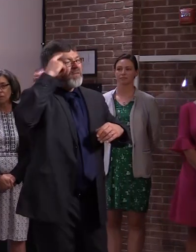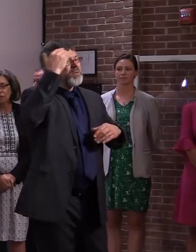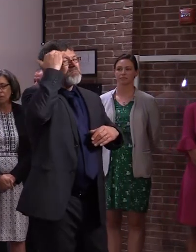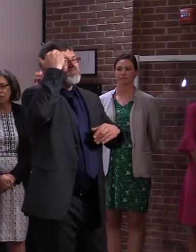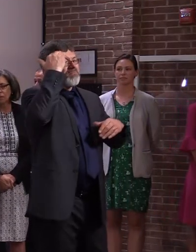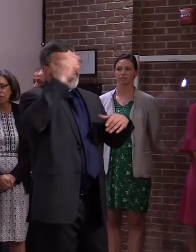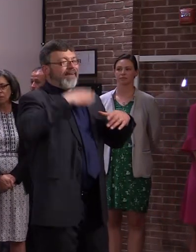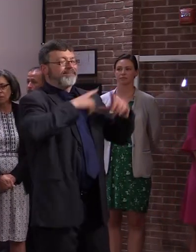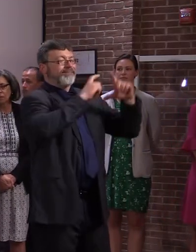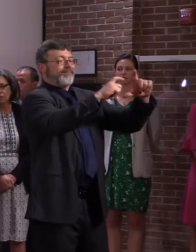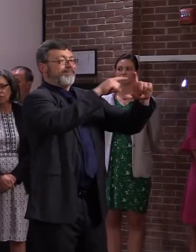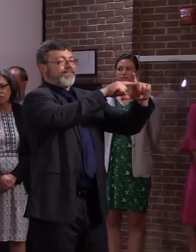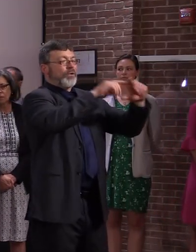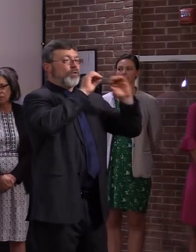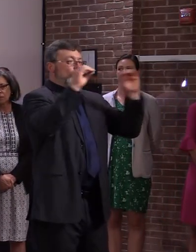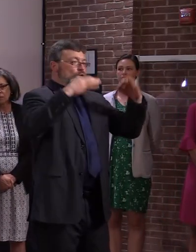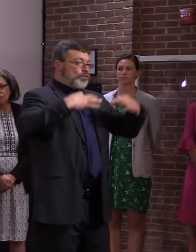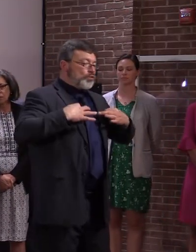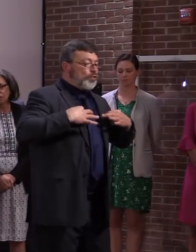so yes.